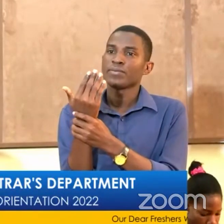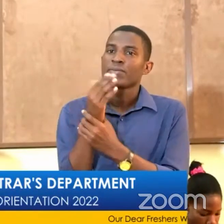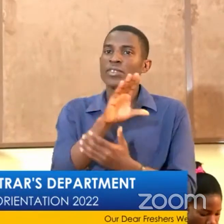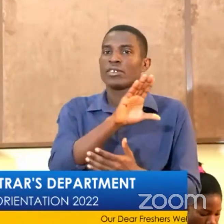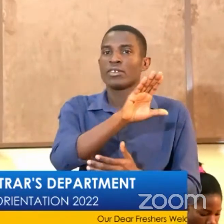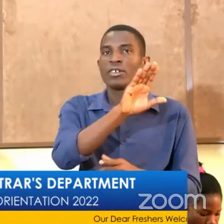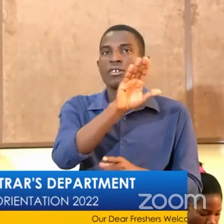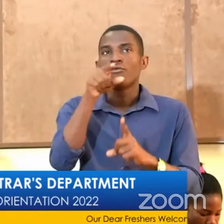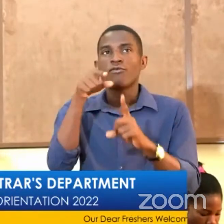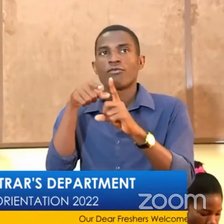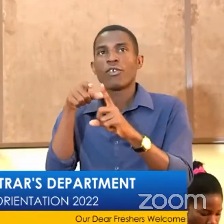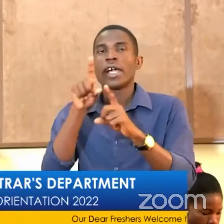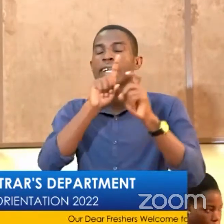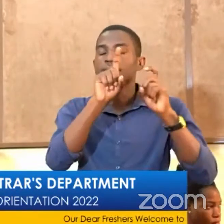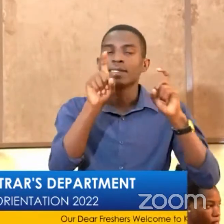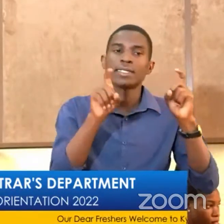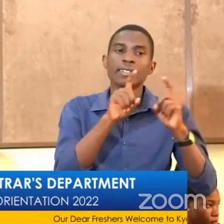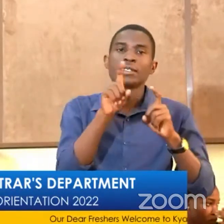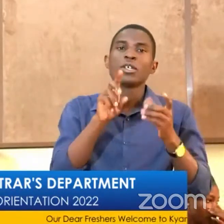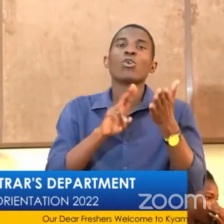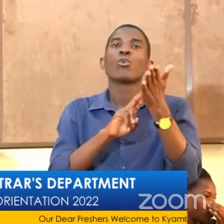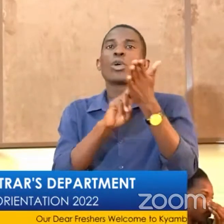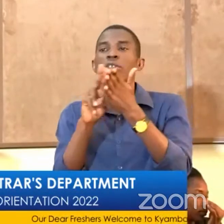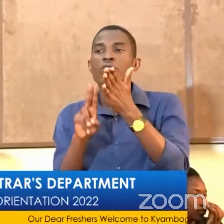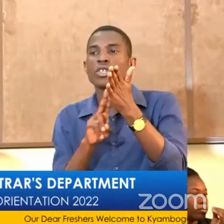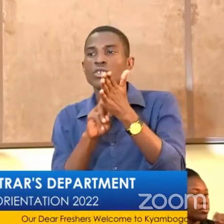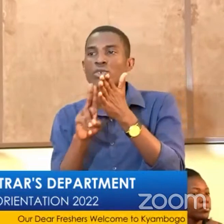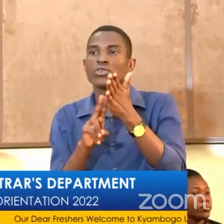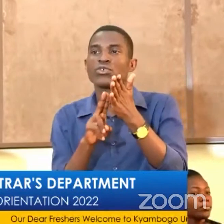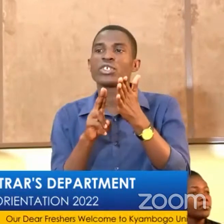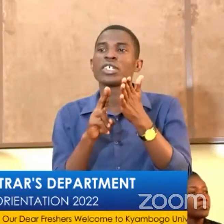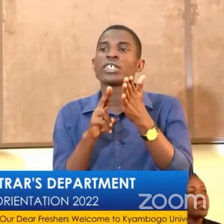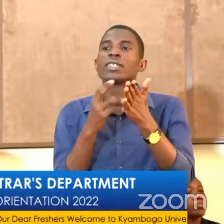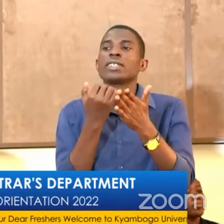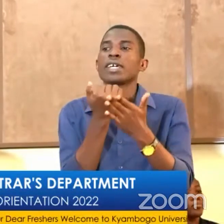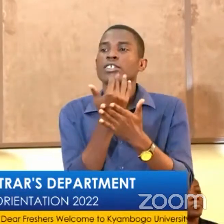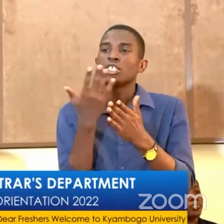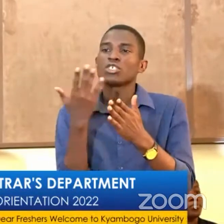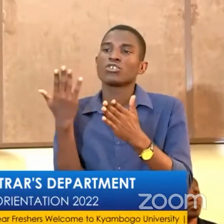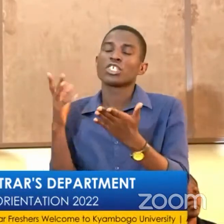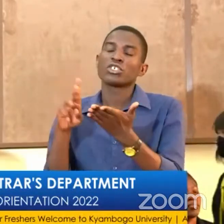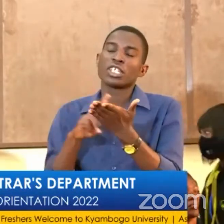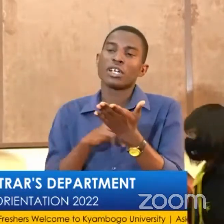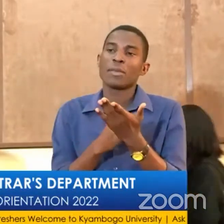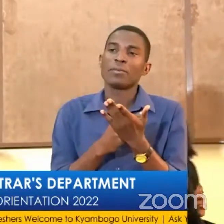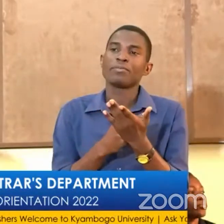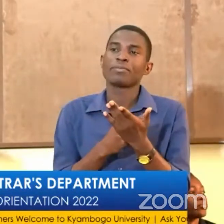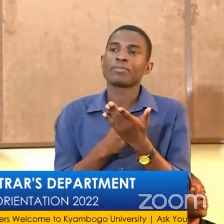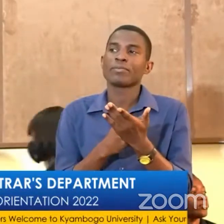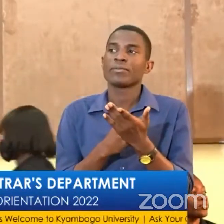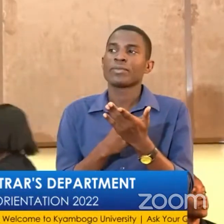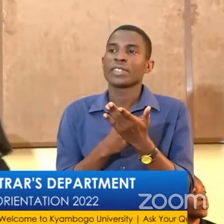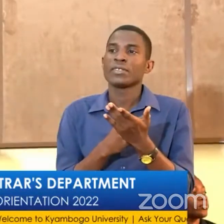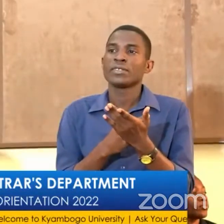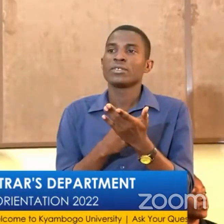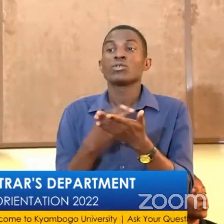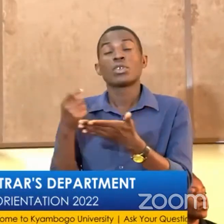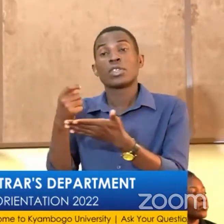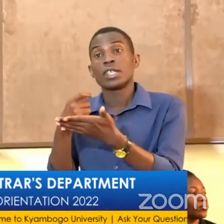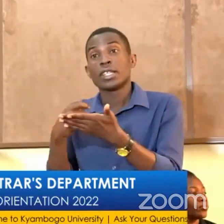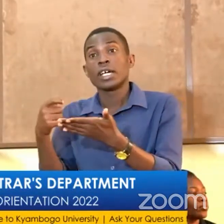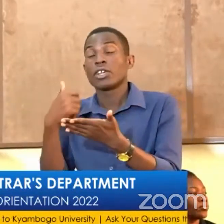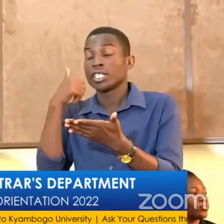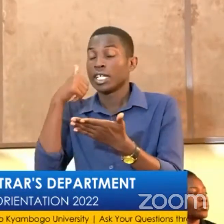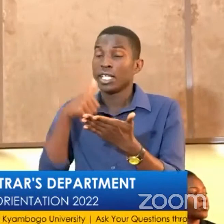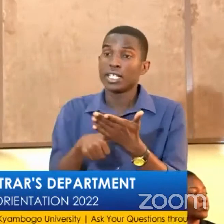for examination, we use the registration number. So the academic registrar cannot write to you a